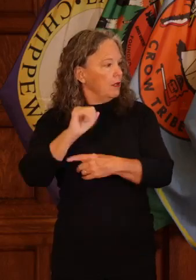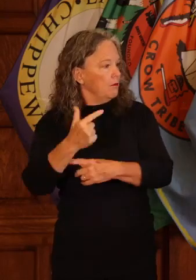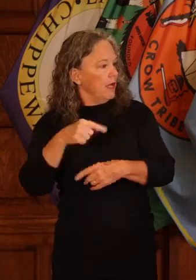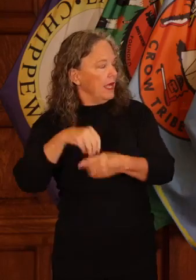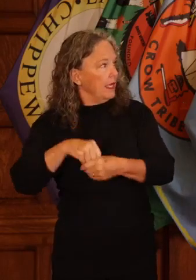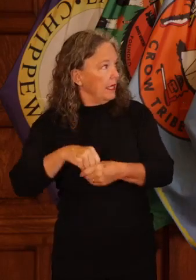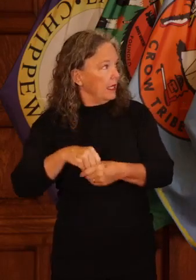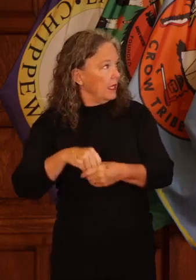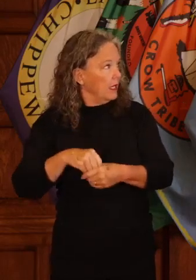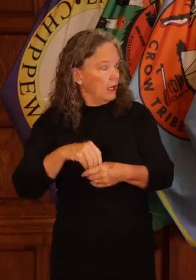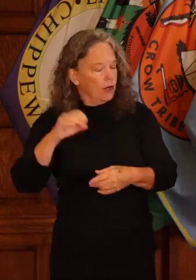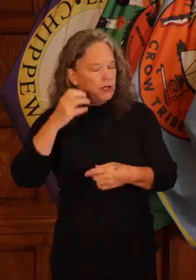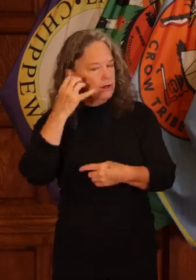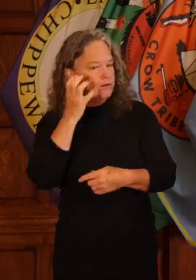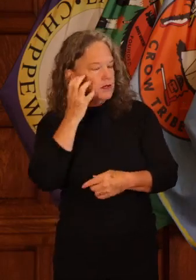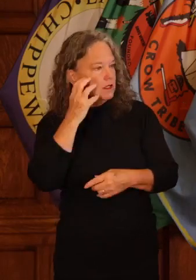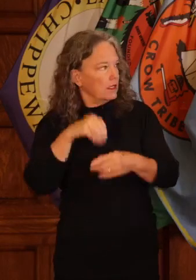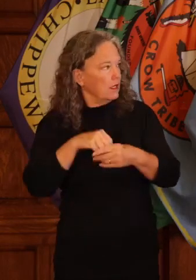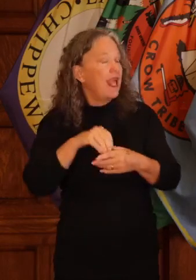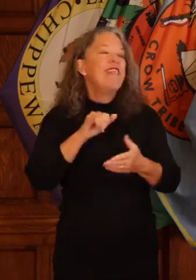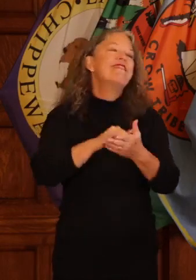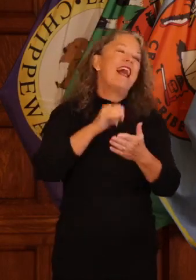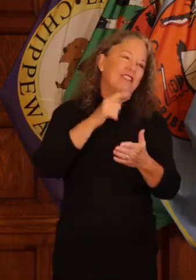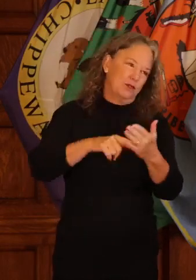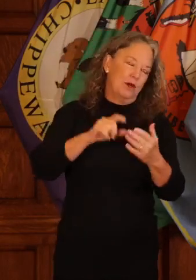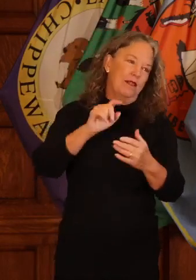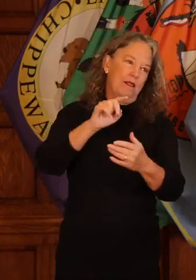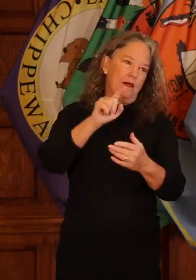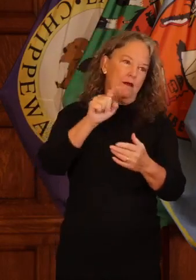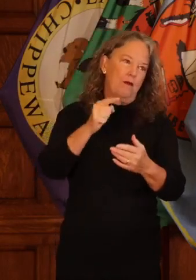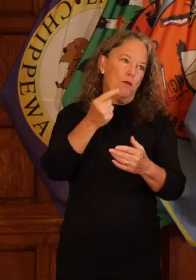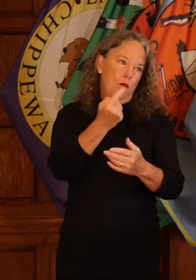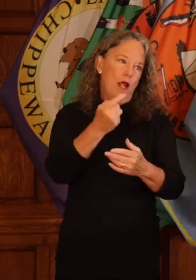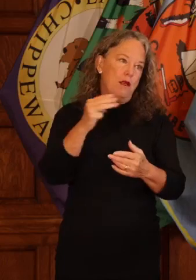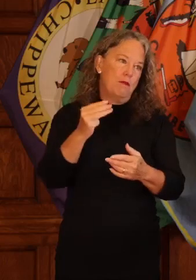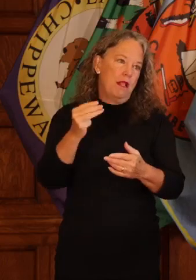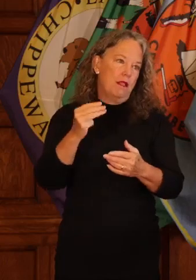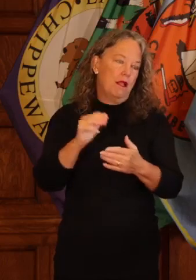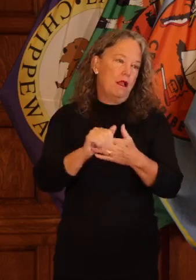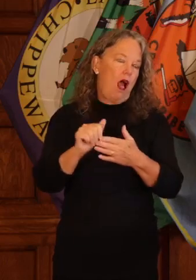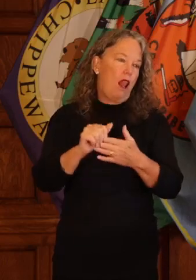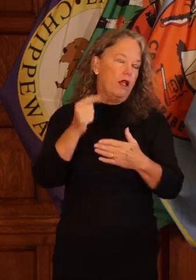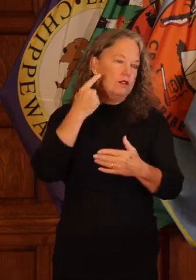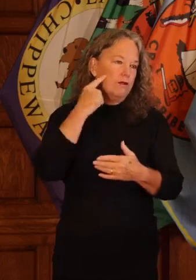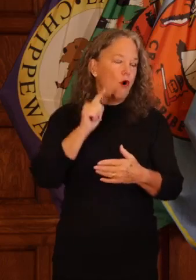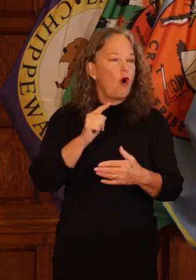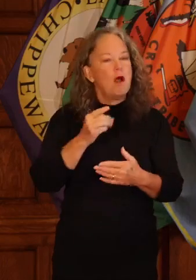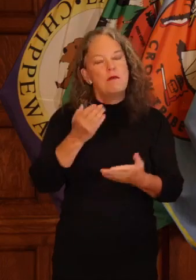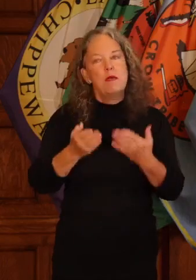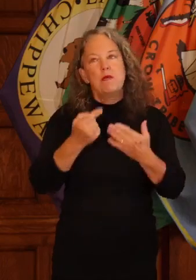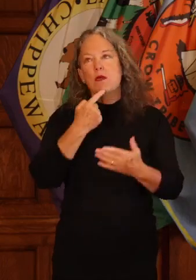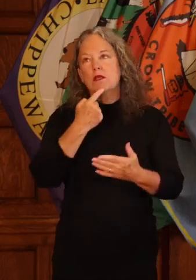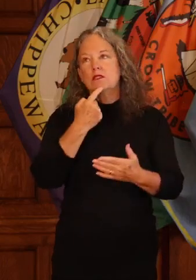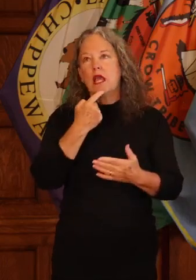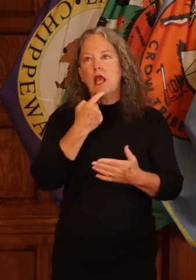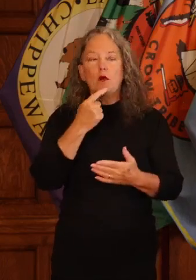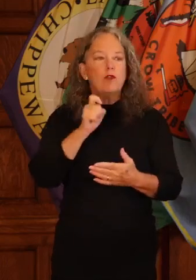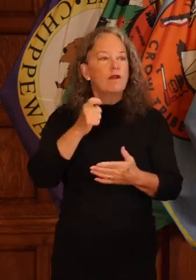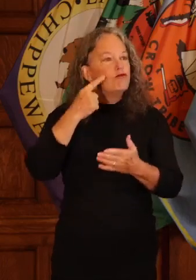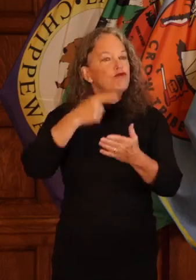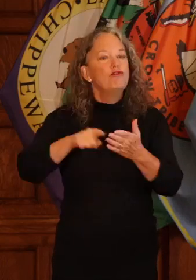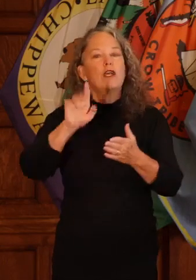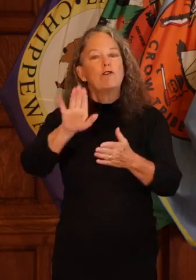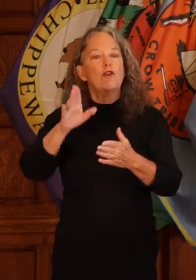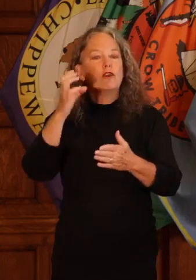come forward and ask? Correct. That's what the $1 million is for. They might decide that you have to check your cell phone at the beginning of